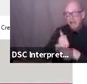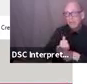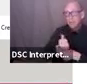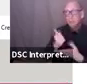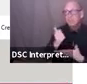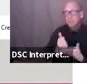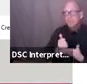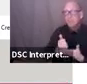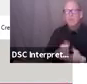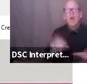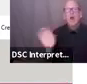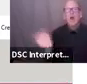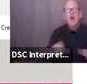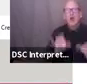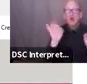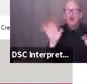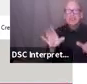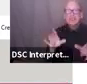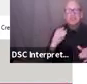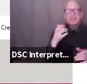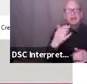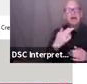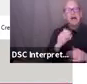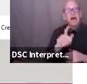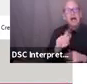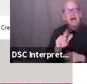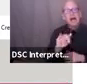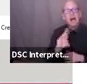the crisis hotline,